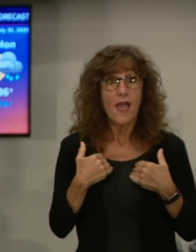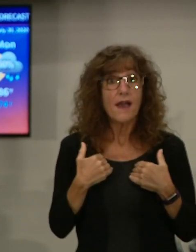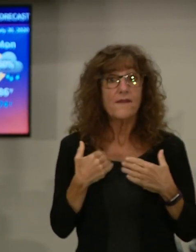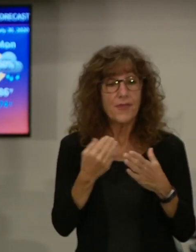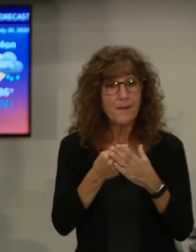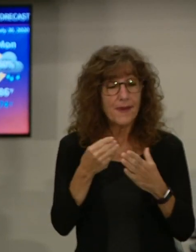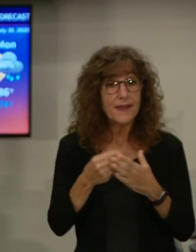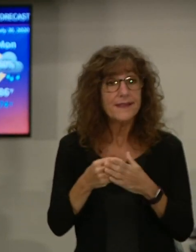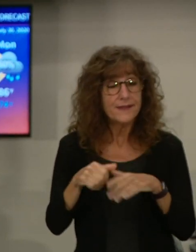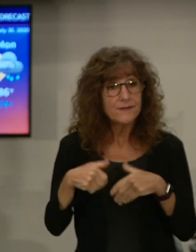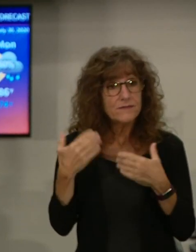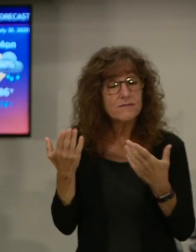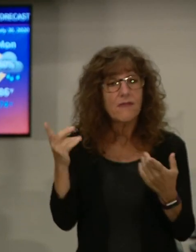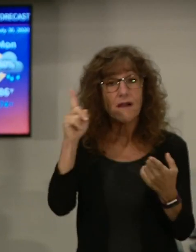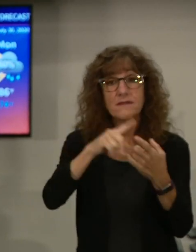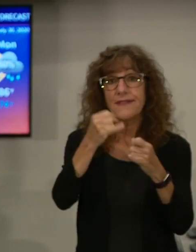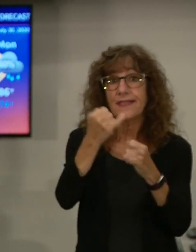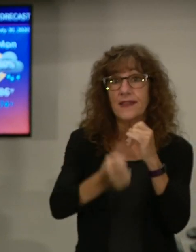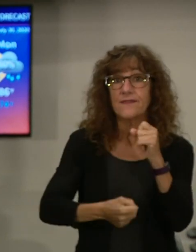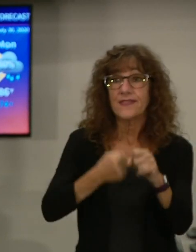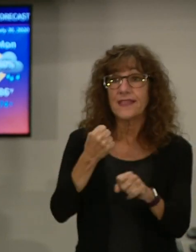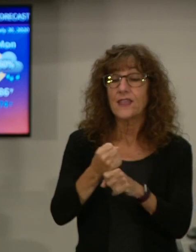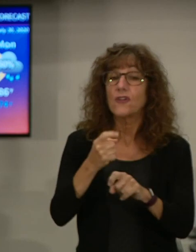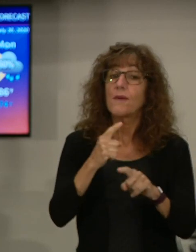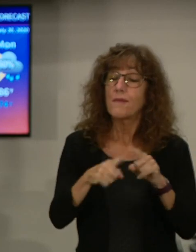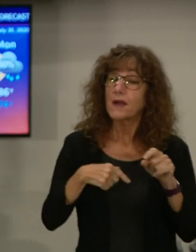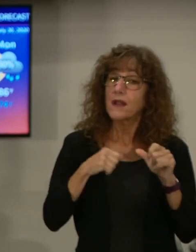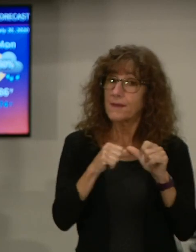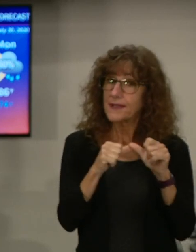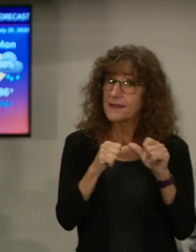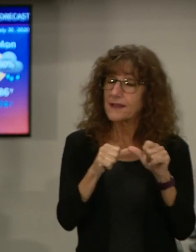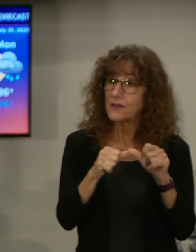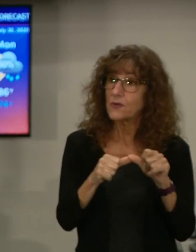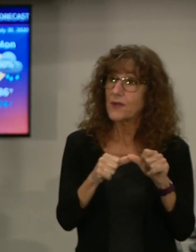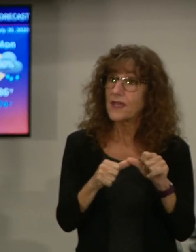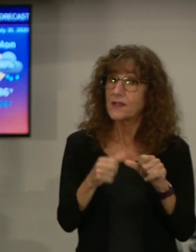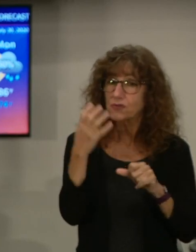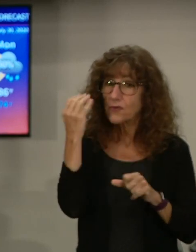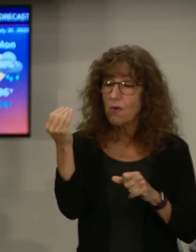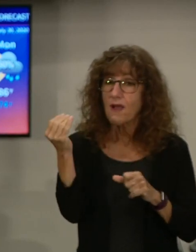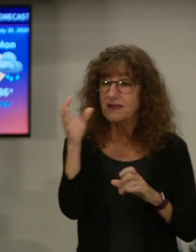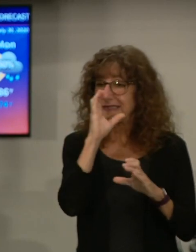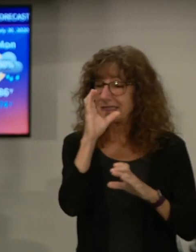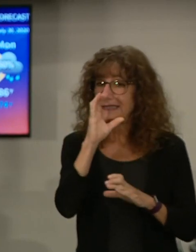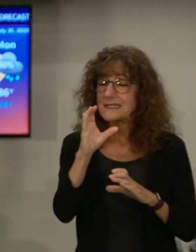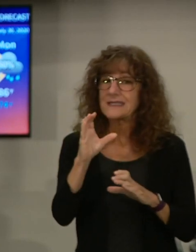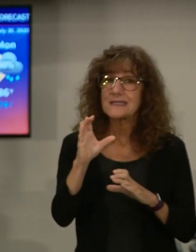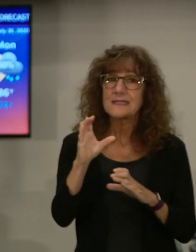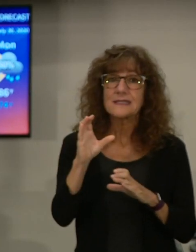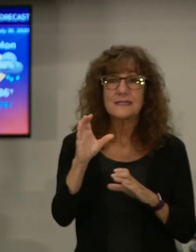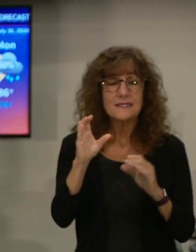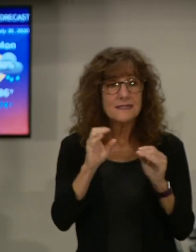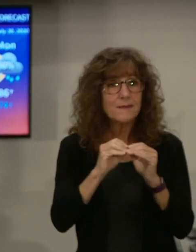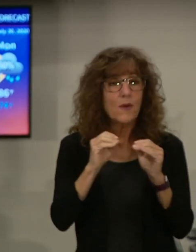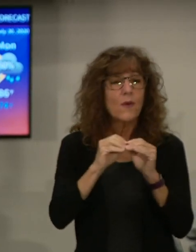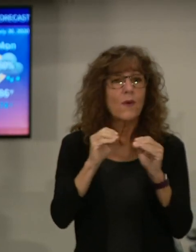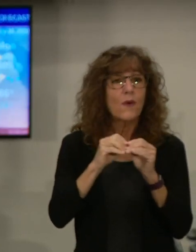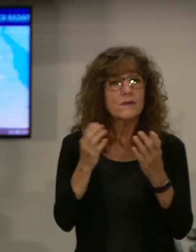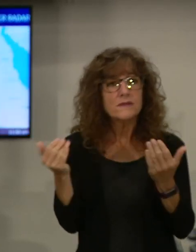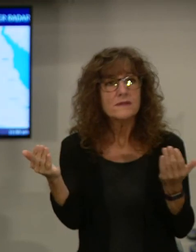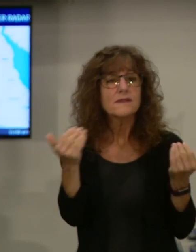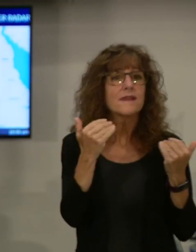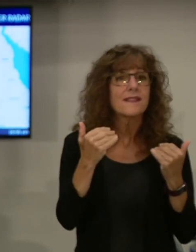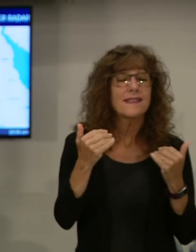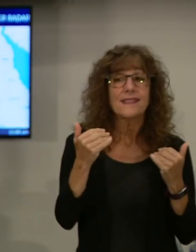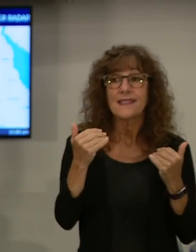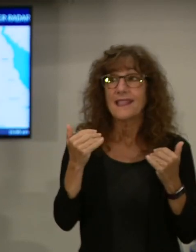follow through the end of the year, but I am continuing to go out and to seek out even private funding to make sure that we're able to continue. I